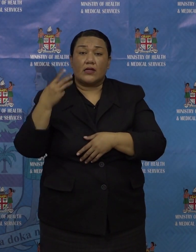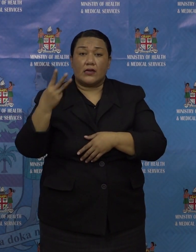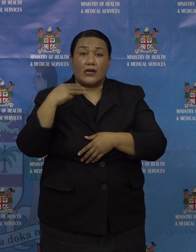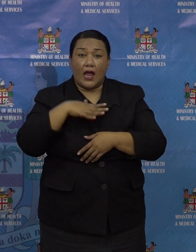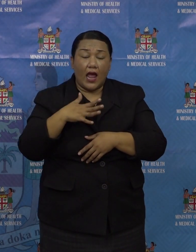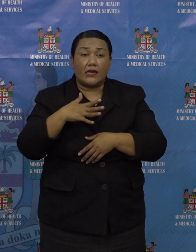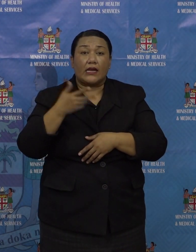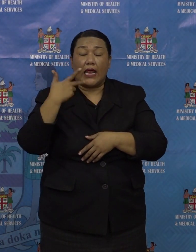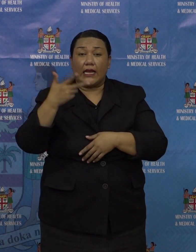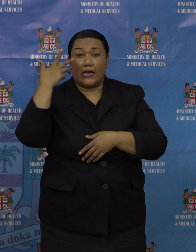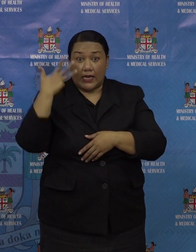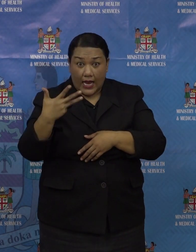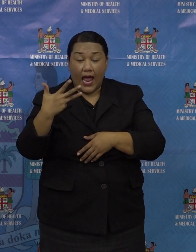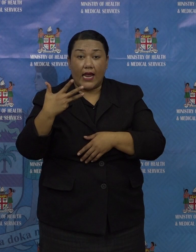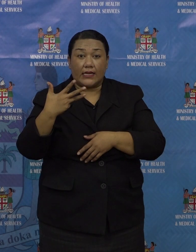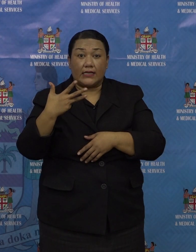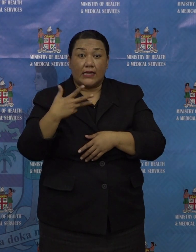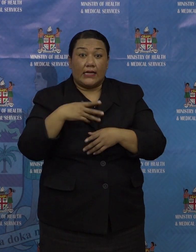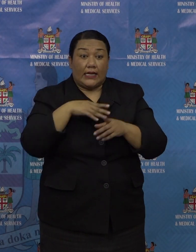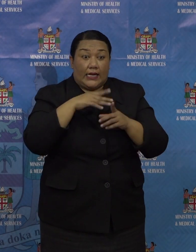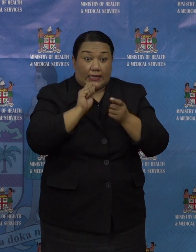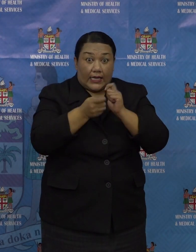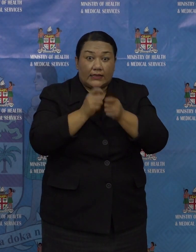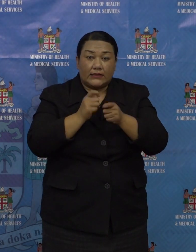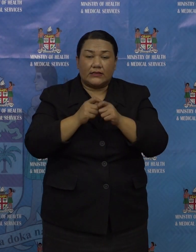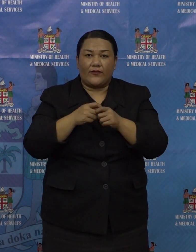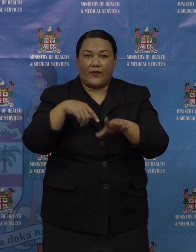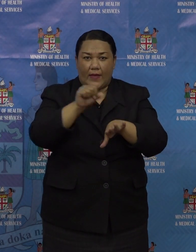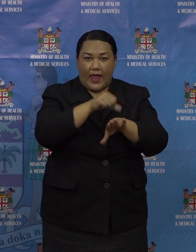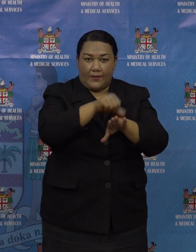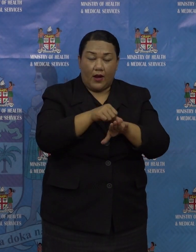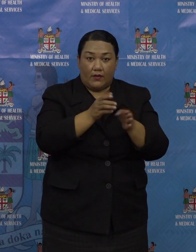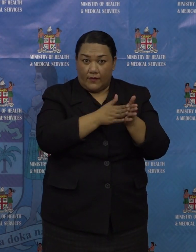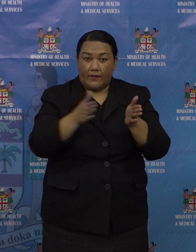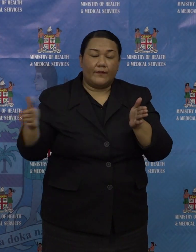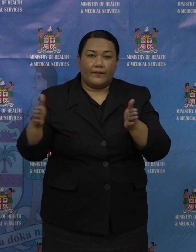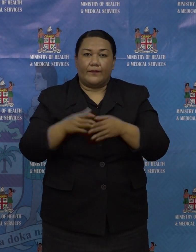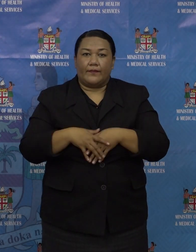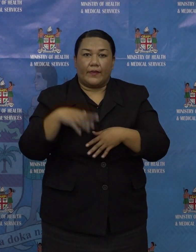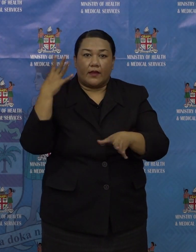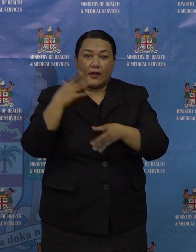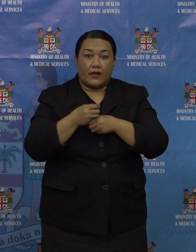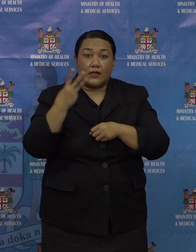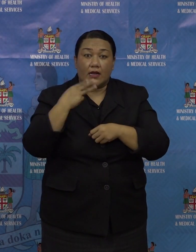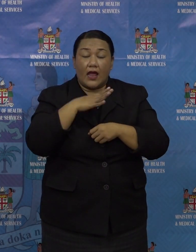299,389 samples have been tested since the outbreak started in April. And in total, we've tested